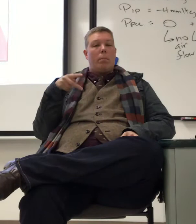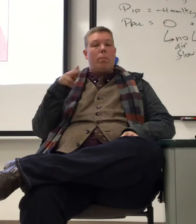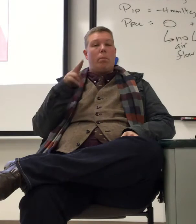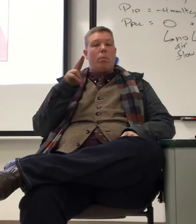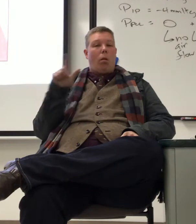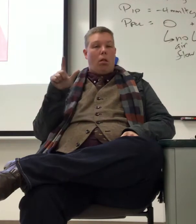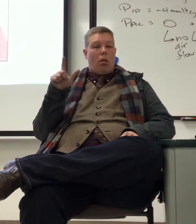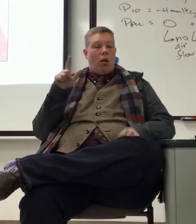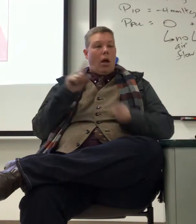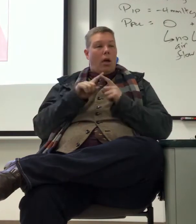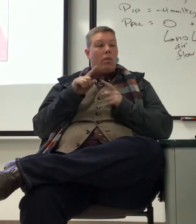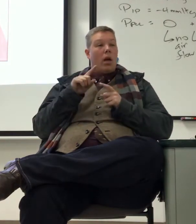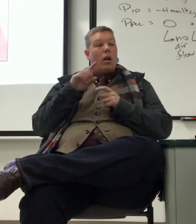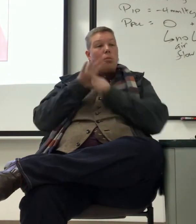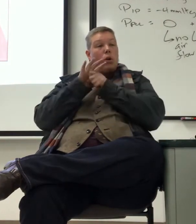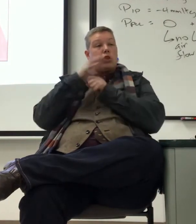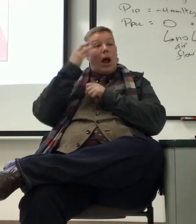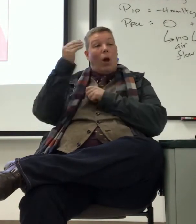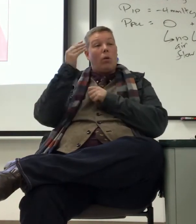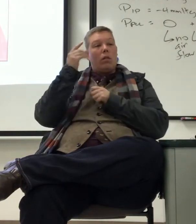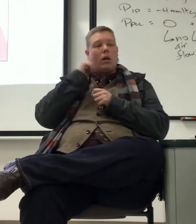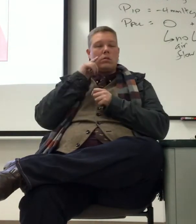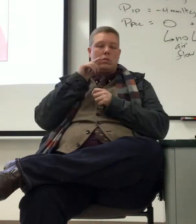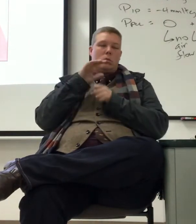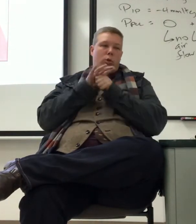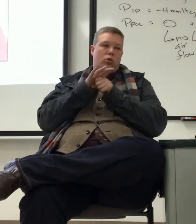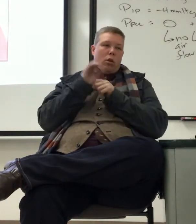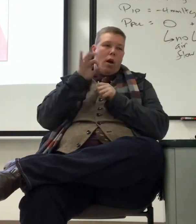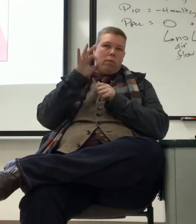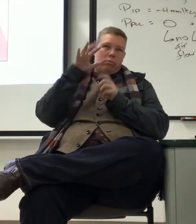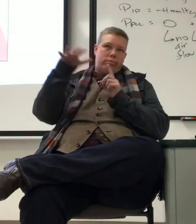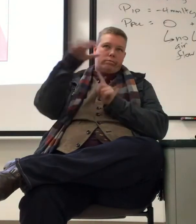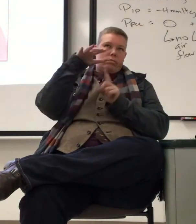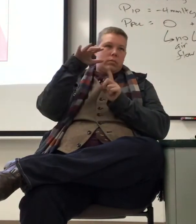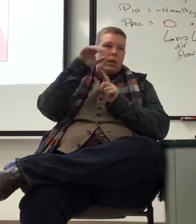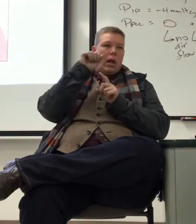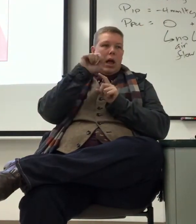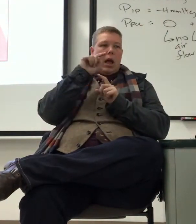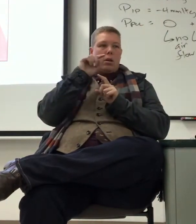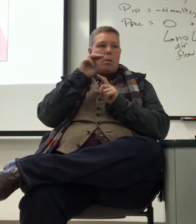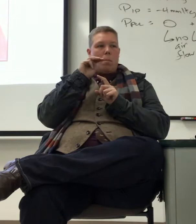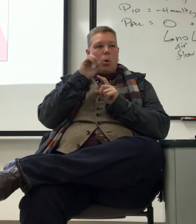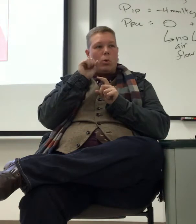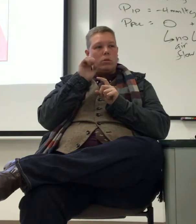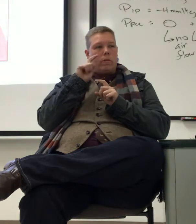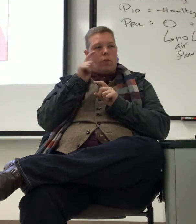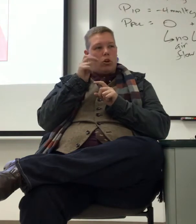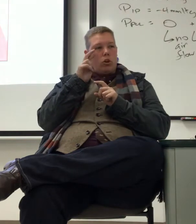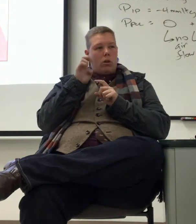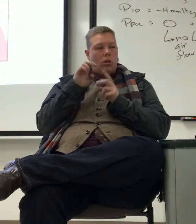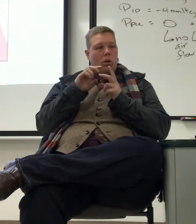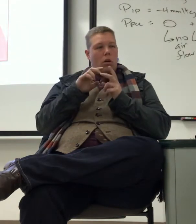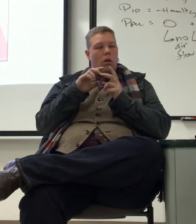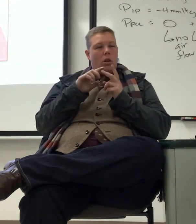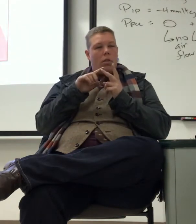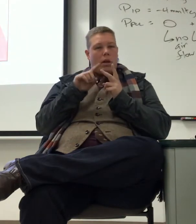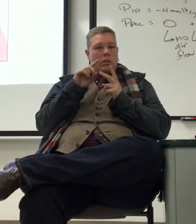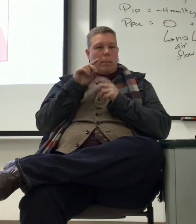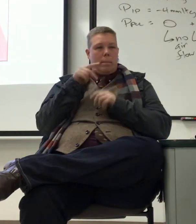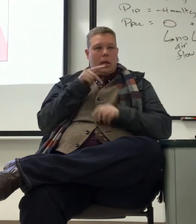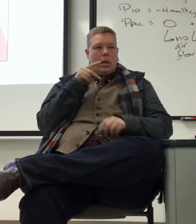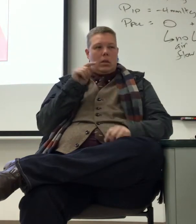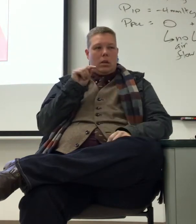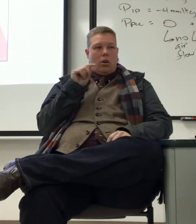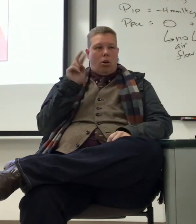atmosphere. And that's our PTR, our transmural pressure. Pressure is always a difference between